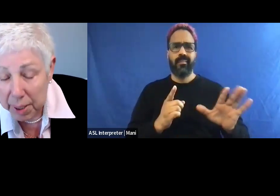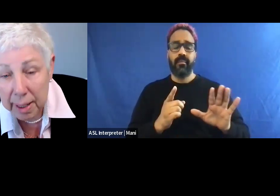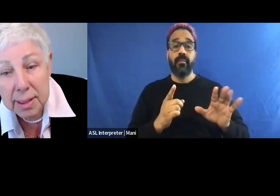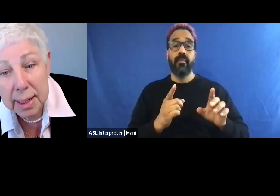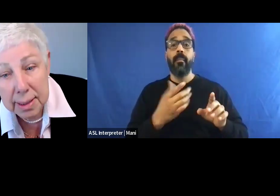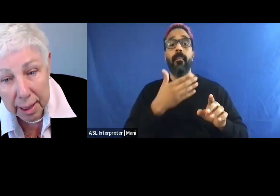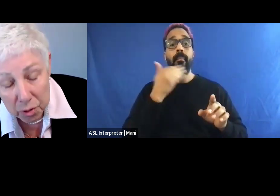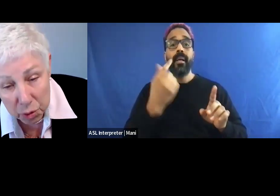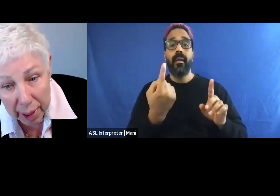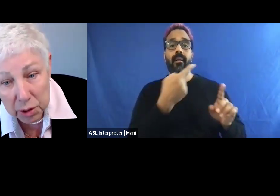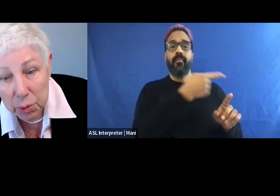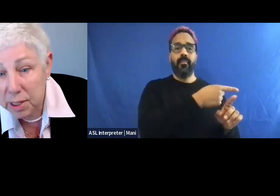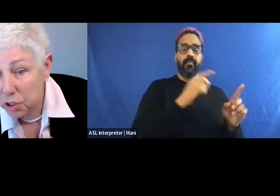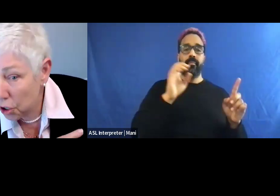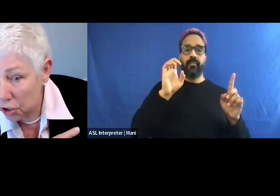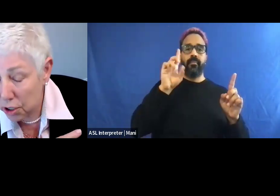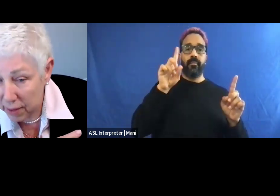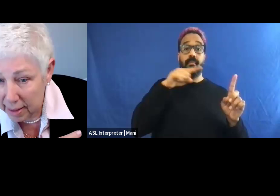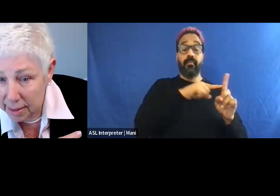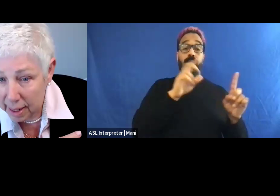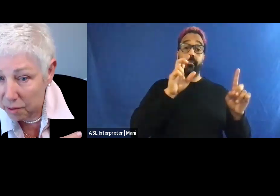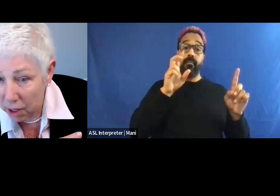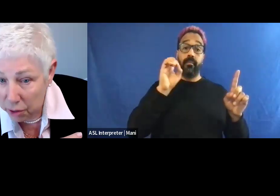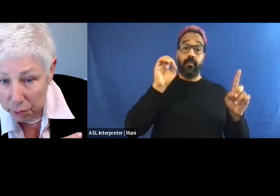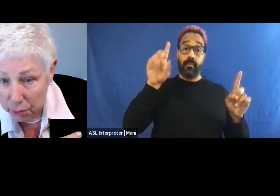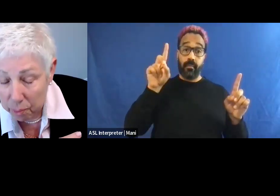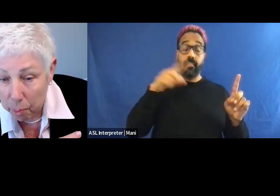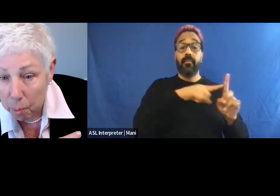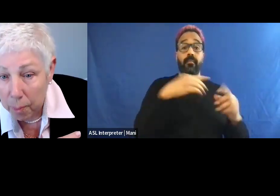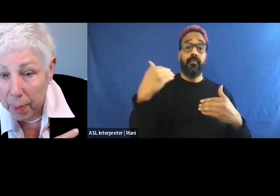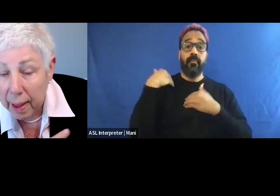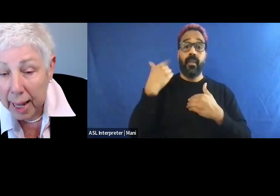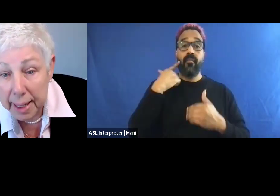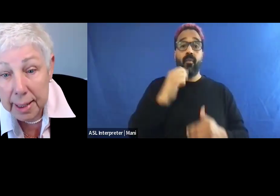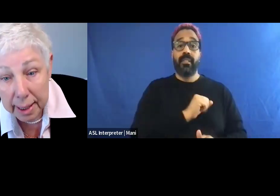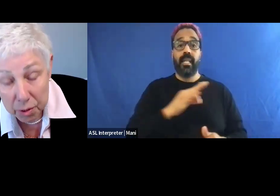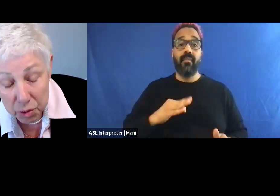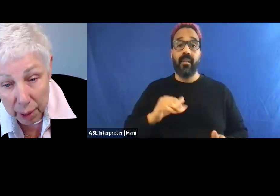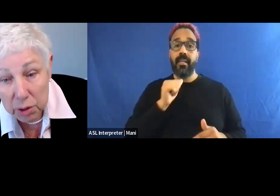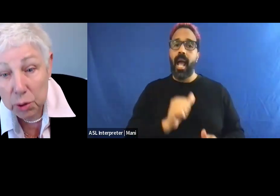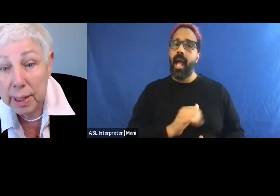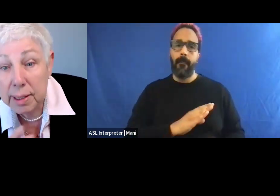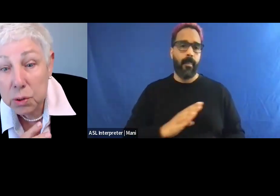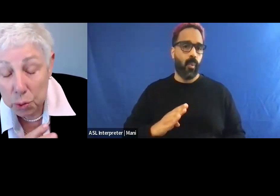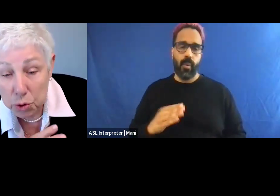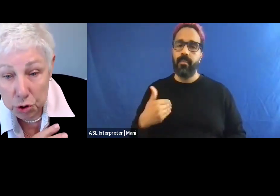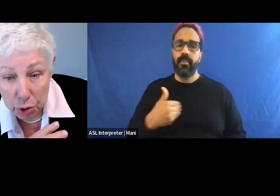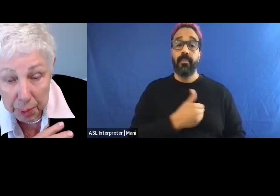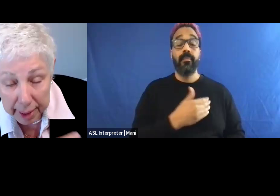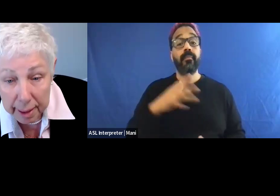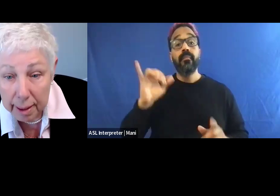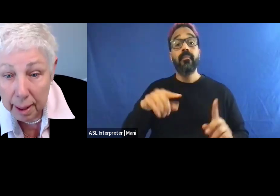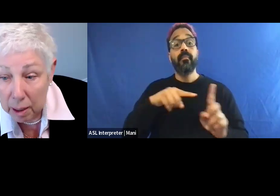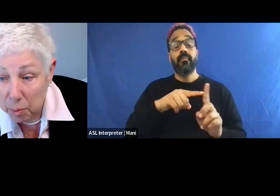about it because the executive director is in charge of that staff, not you. And the executive director is who